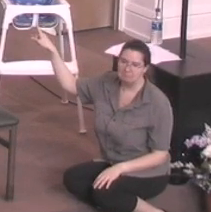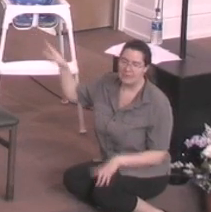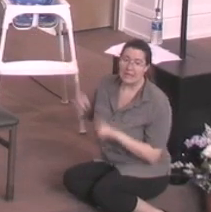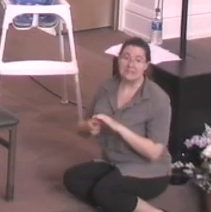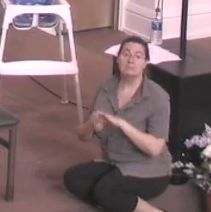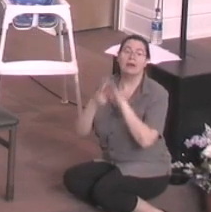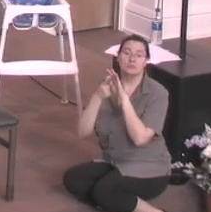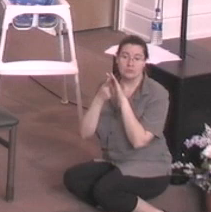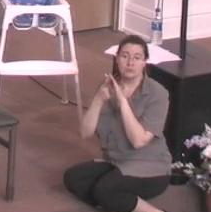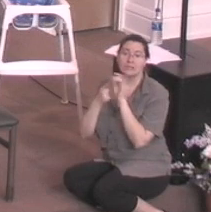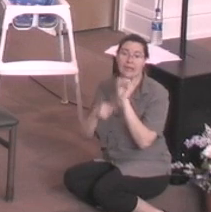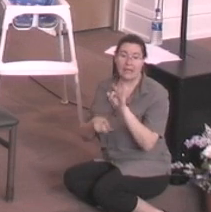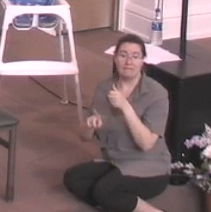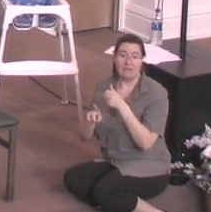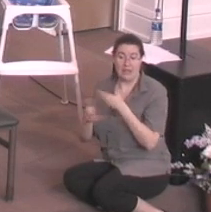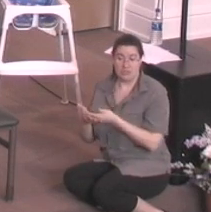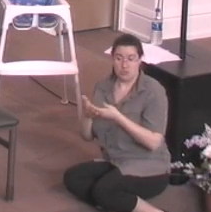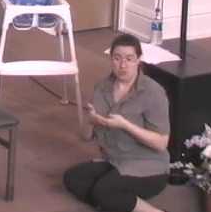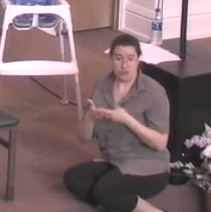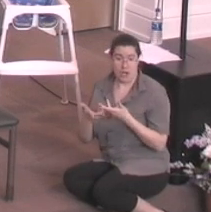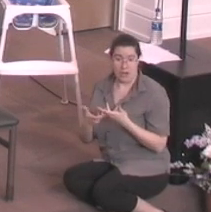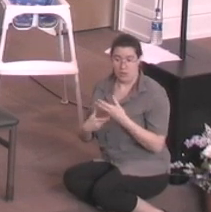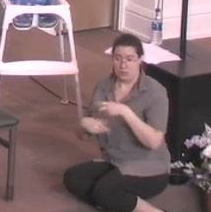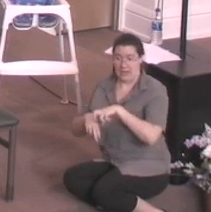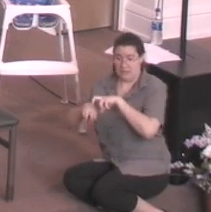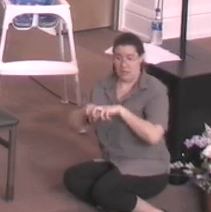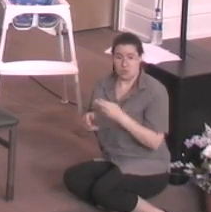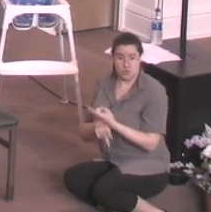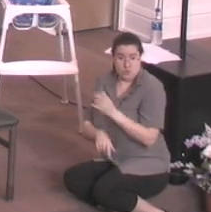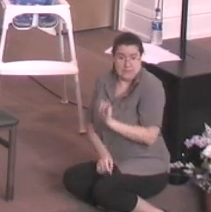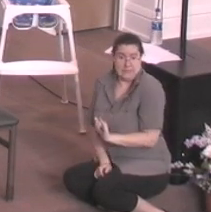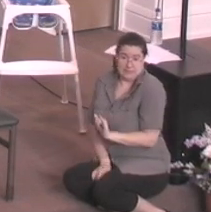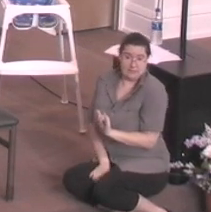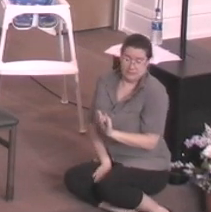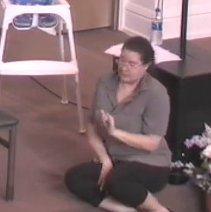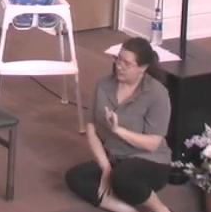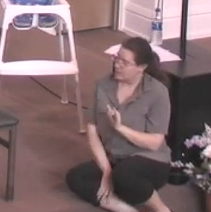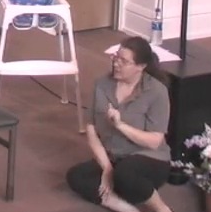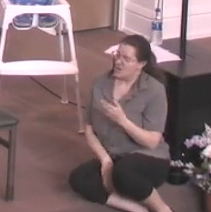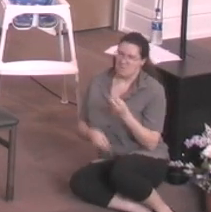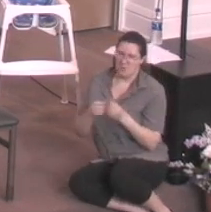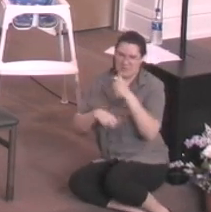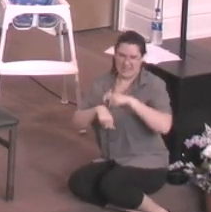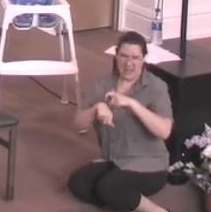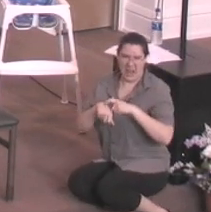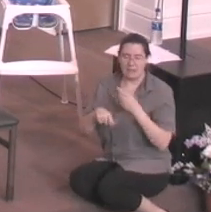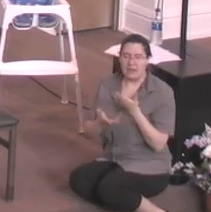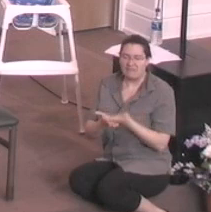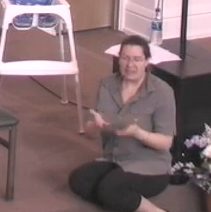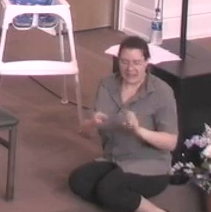Especially if the grandkids been in it. There's usually stuff running down the sides.